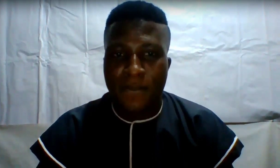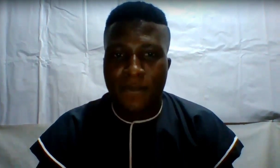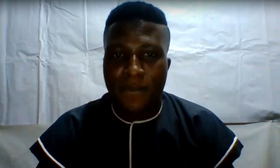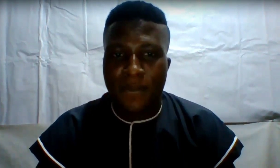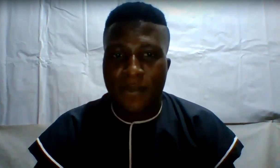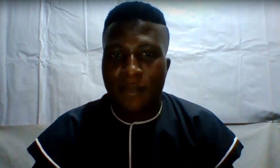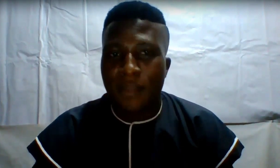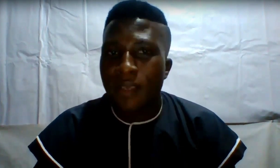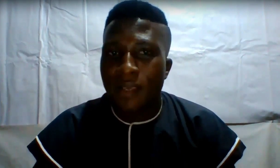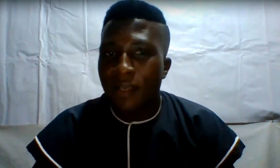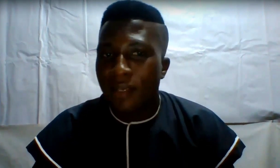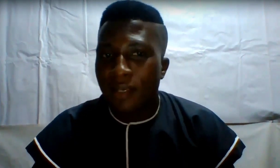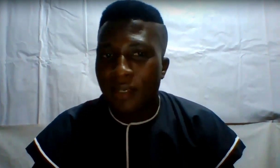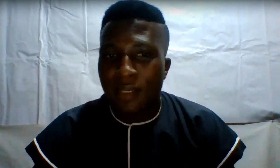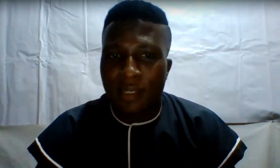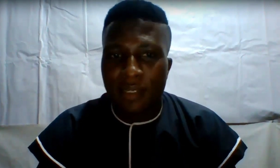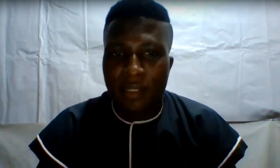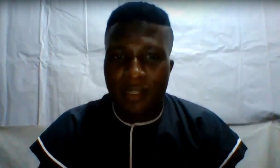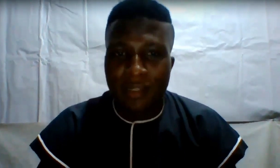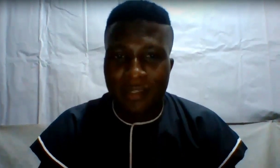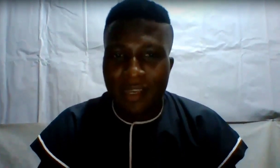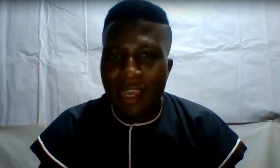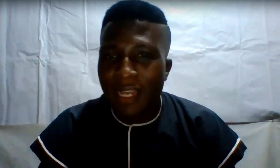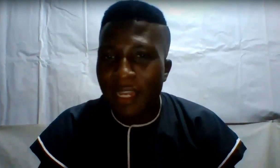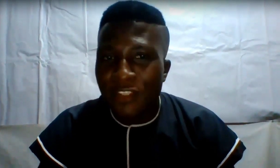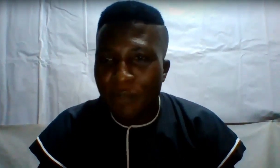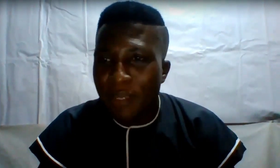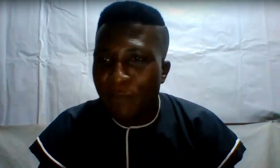Elesami Fumilayo. Can you turn on your video, please, so we can see you?